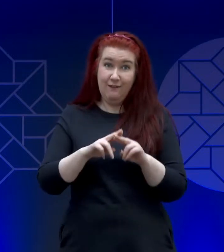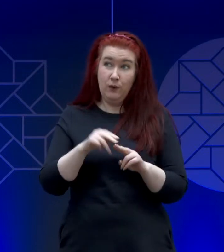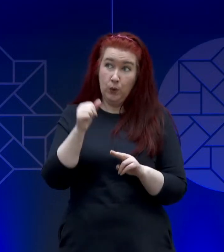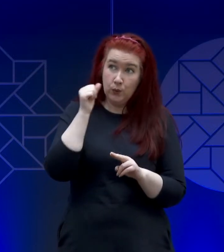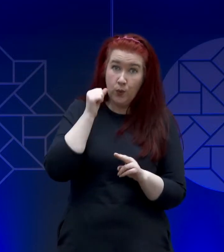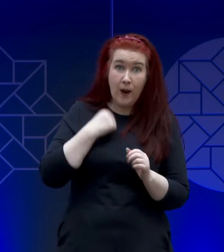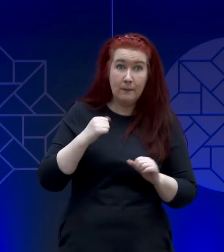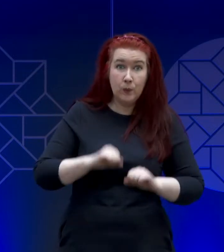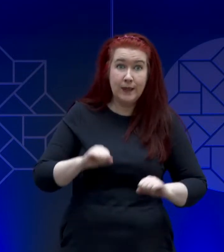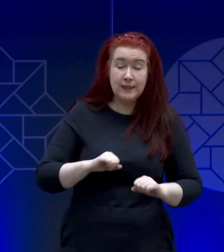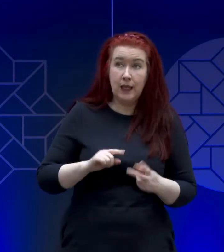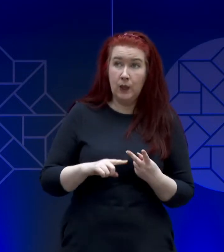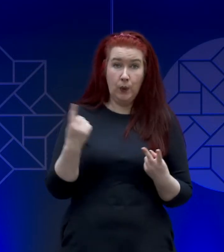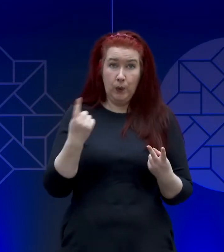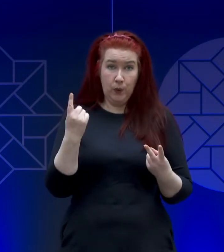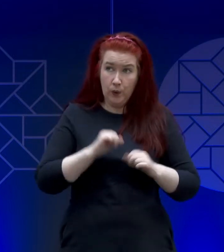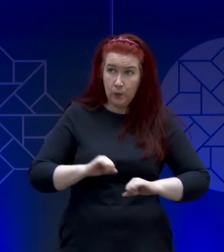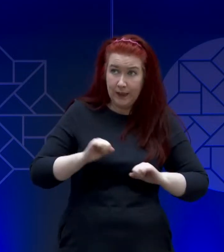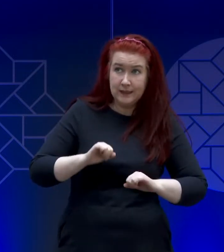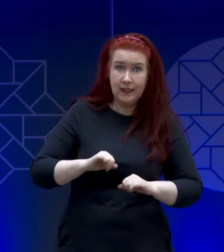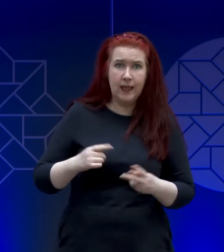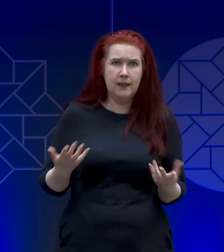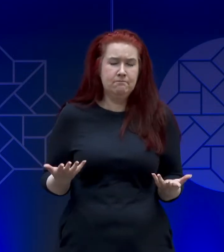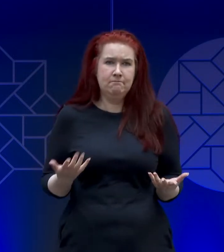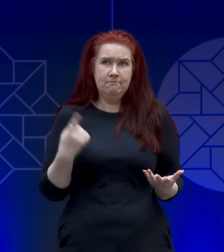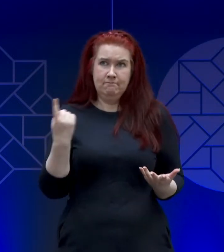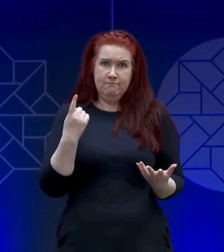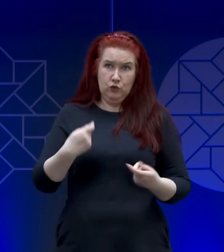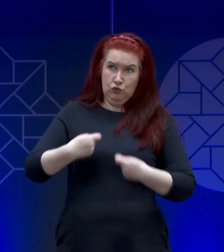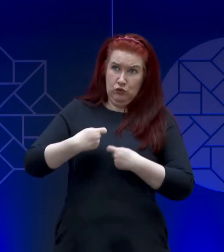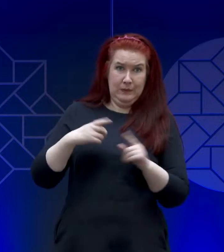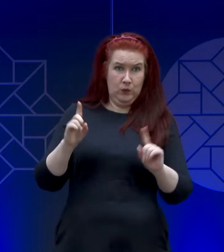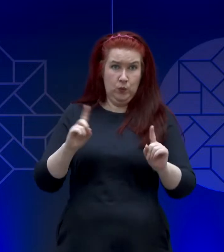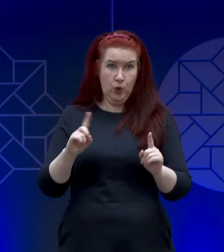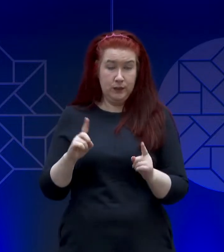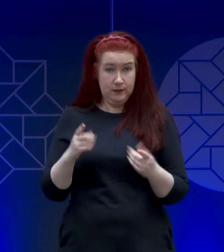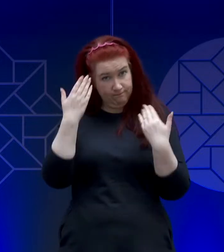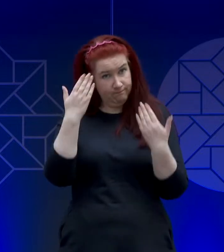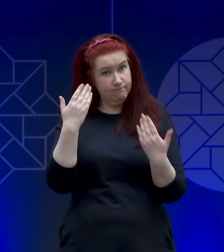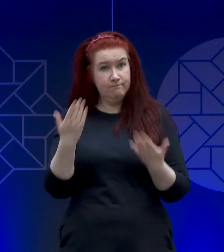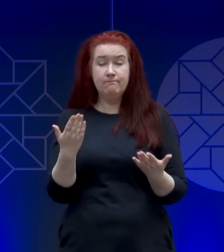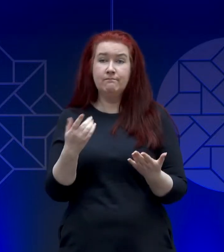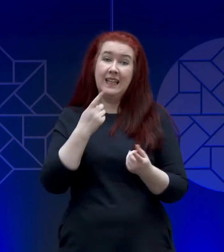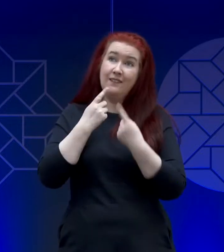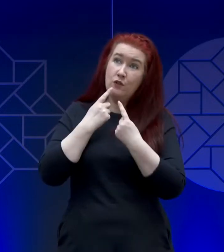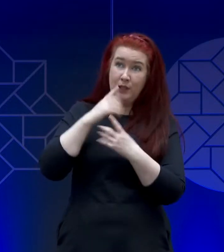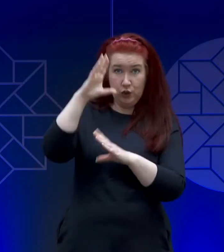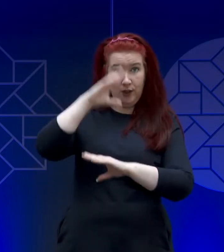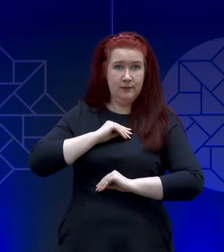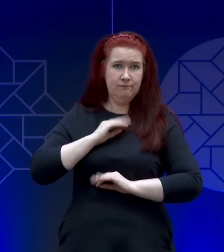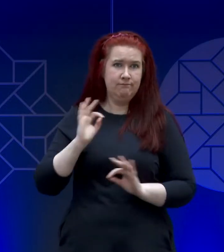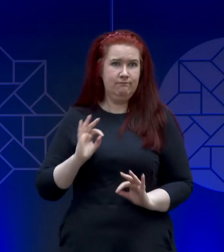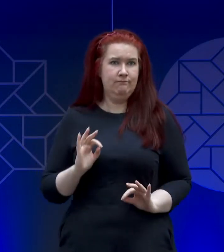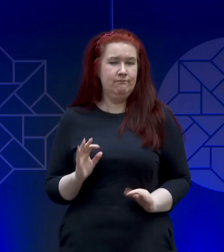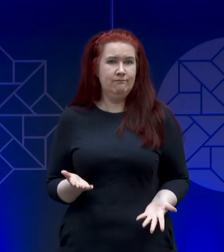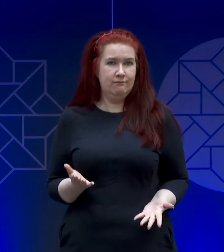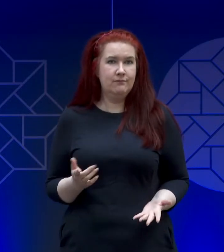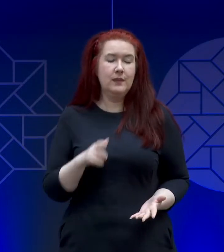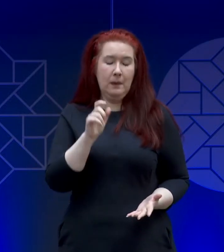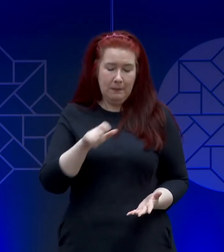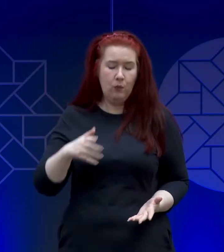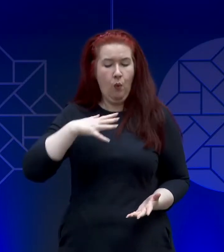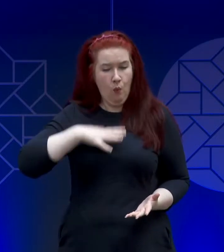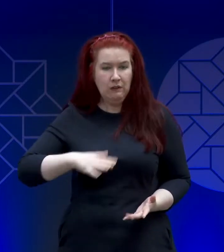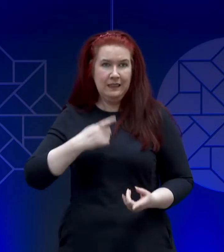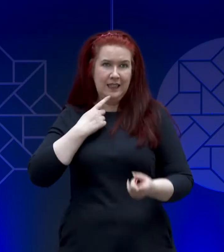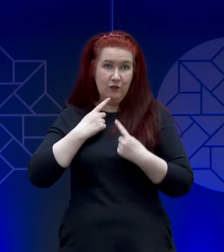waiting, who are you waiting for, what is the exact kind of nature of the treatment. People are really looking for enhanced information